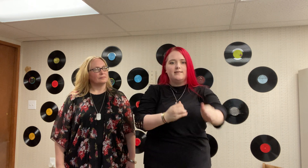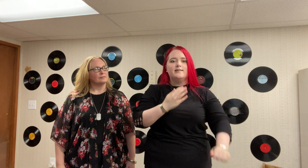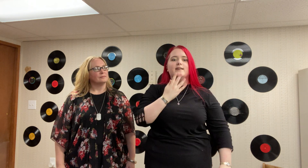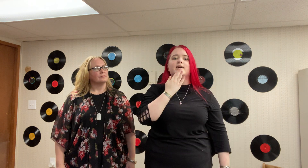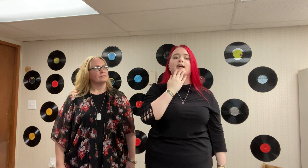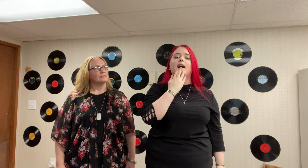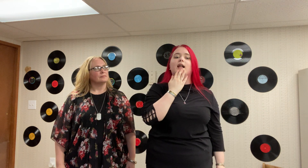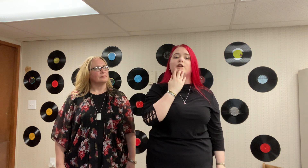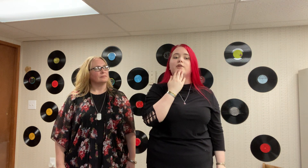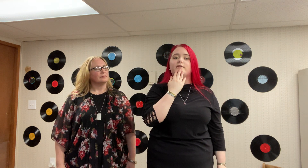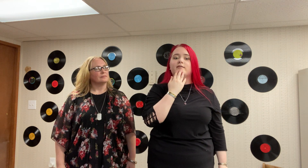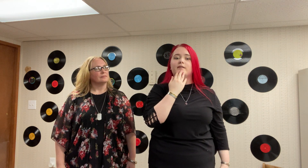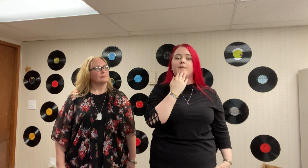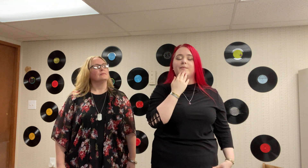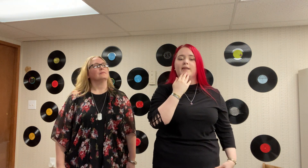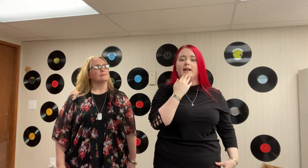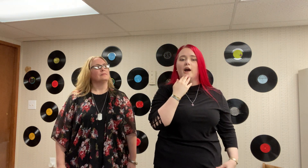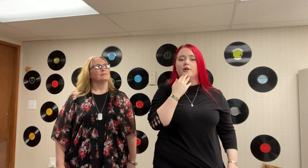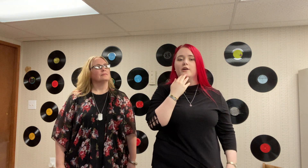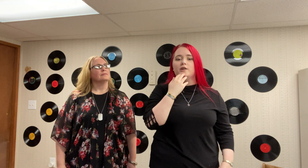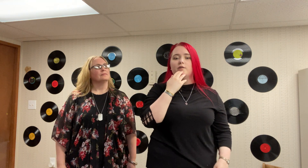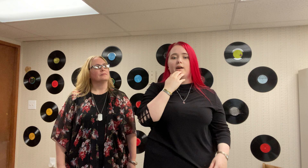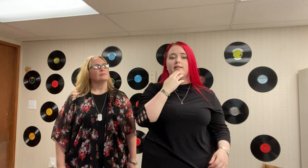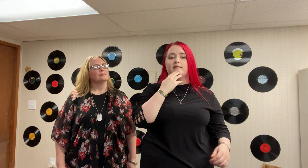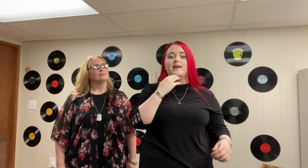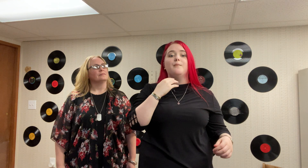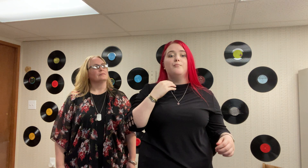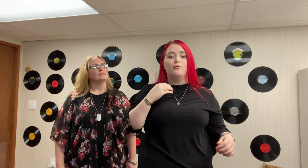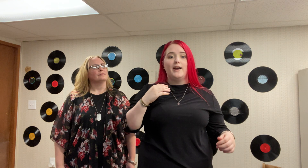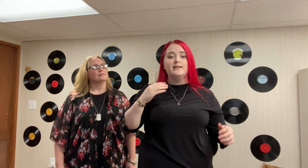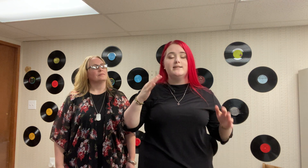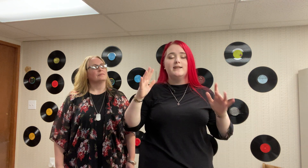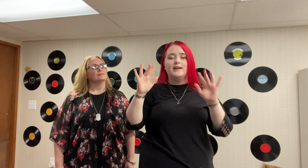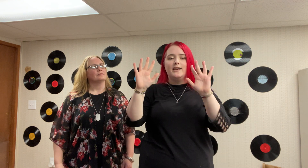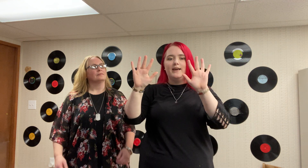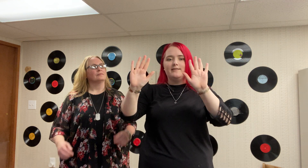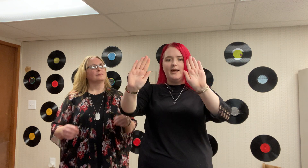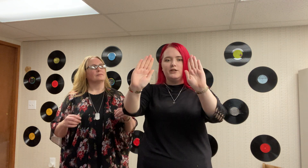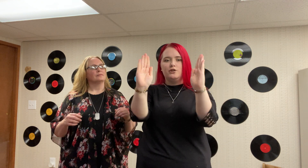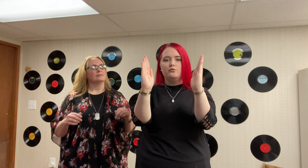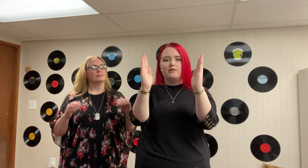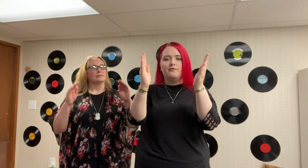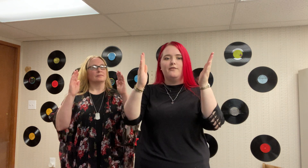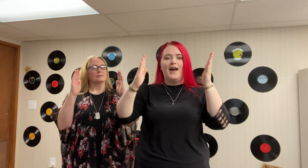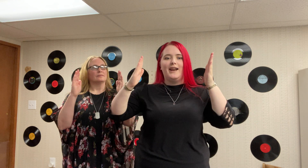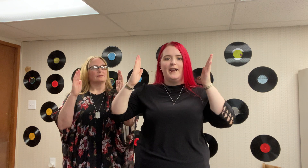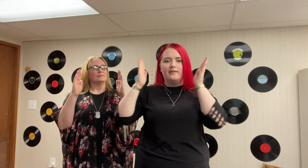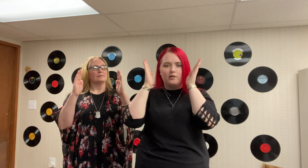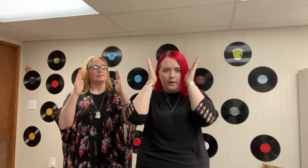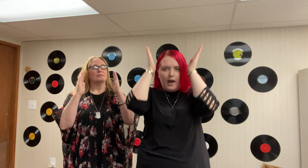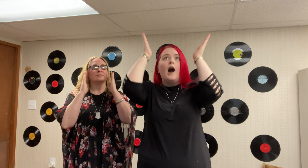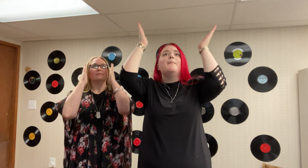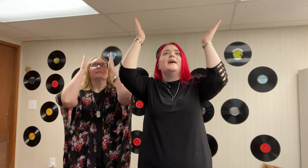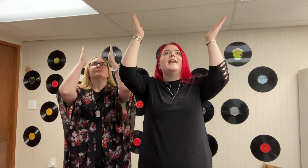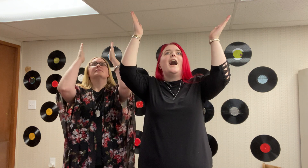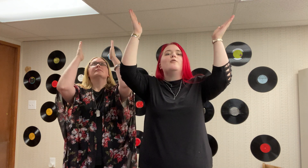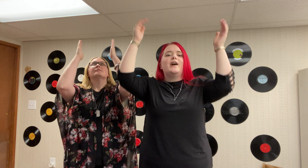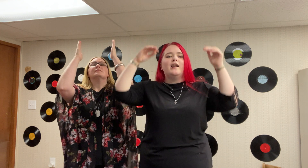brightest colors. And how you're gonna do that to sign bright is like two just flat hands going up and out. Kind of like